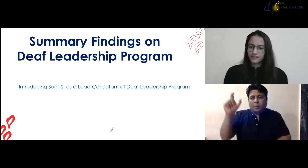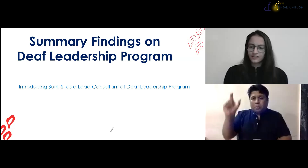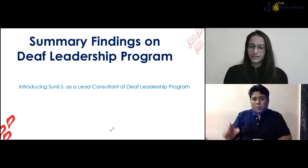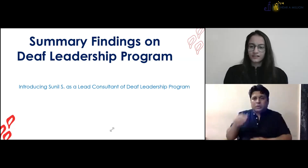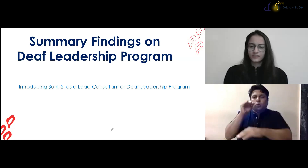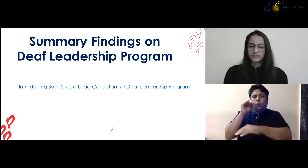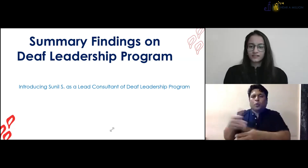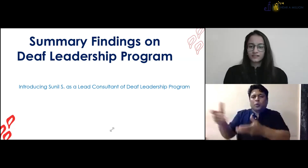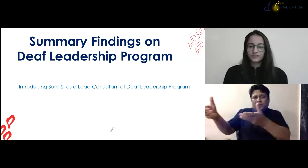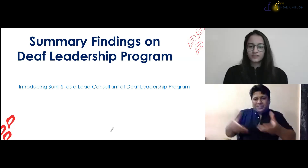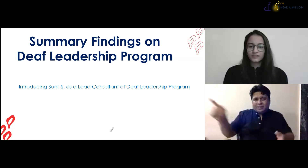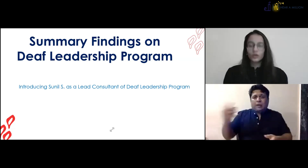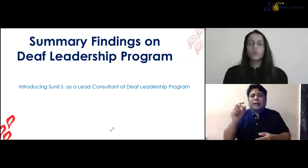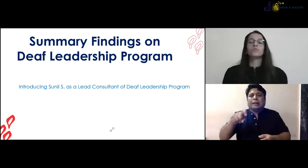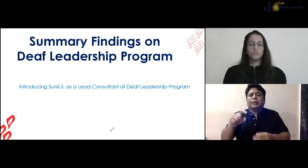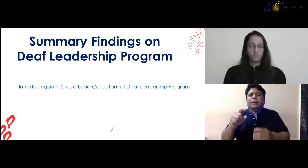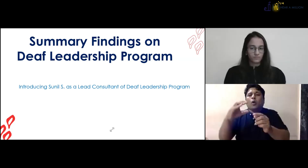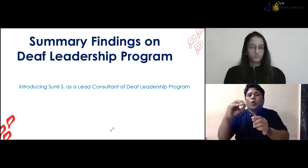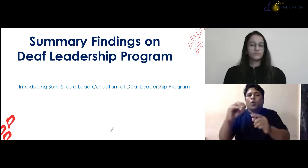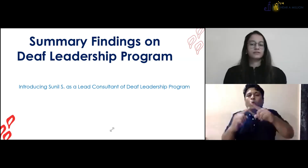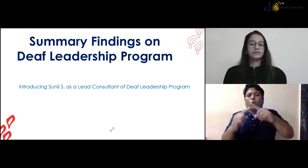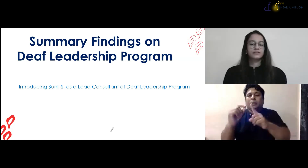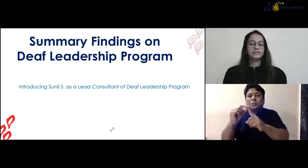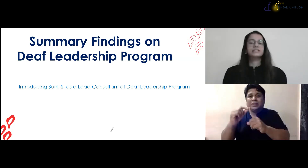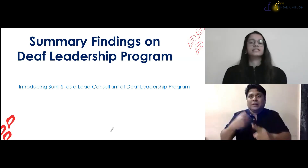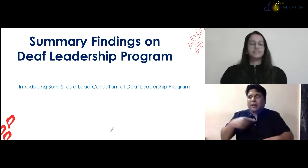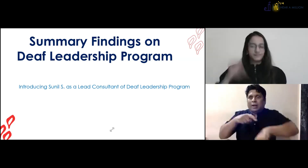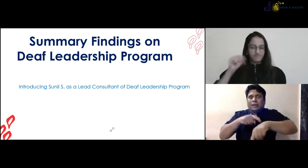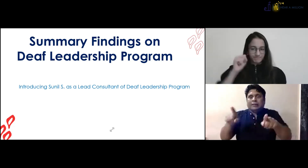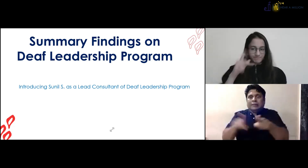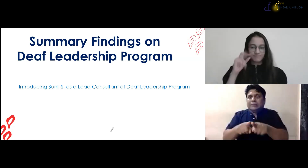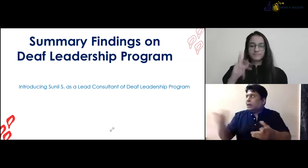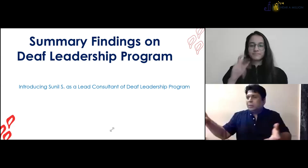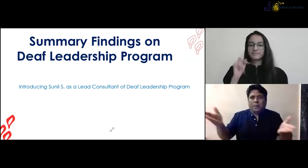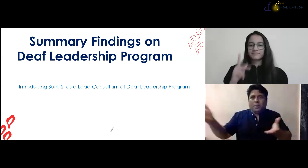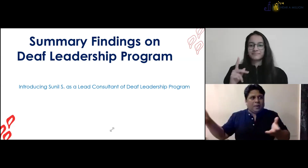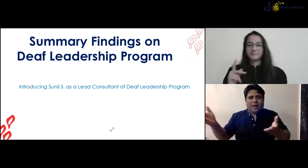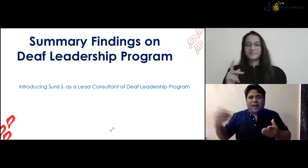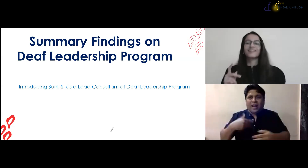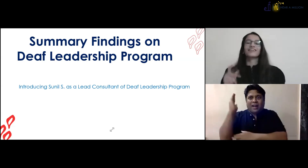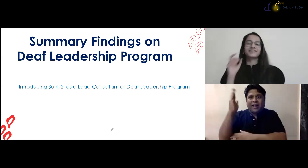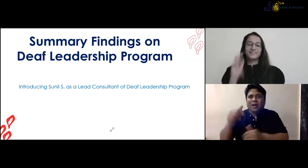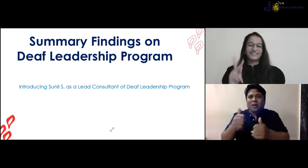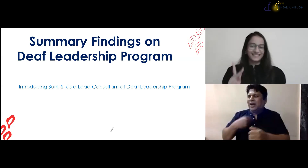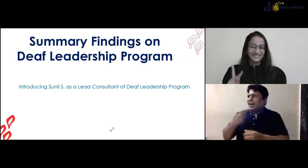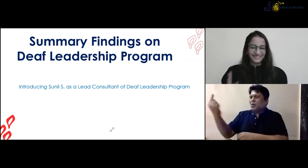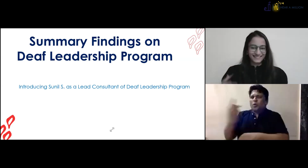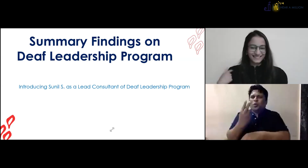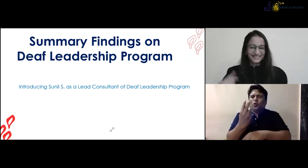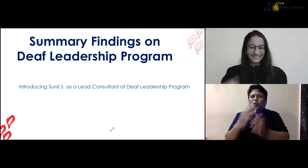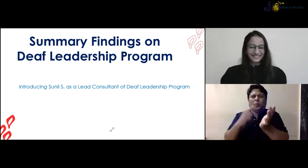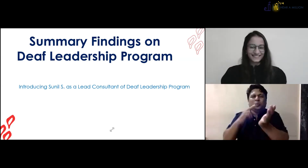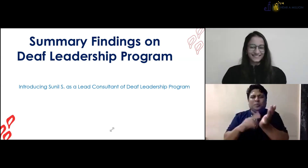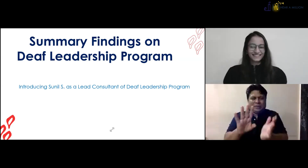can we wait for 2-3 minutes, because the courier person who's coming, he needs the OTP and